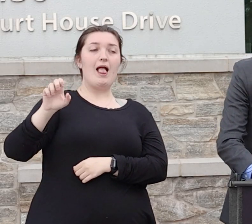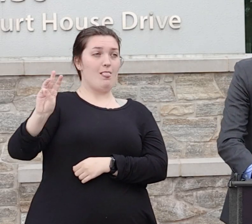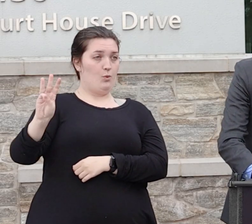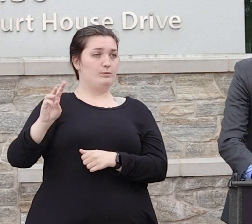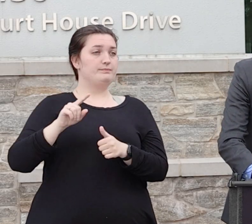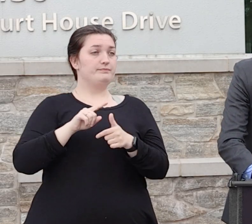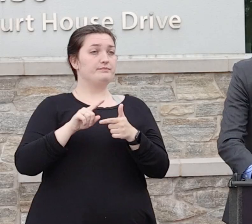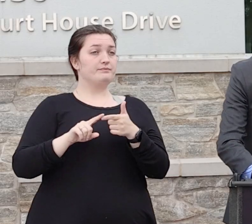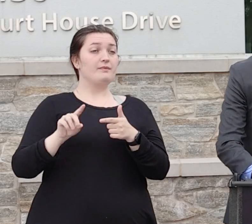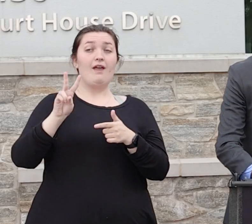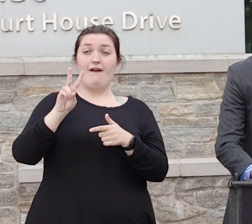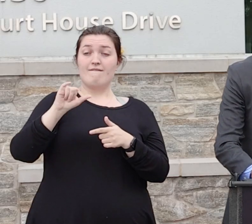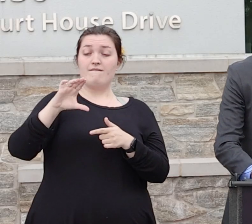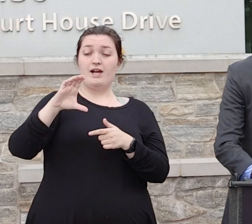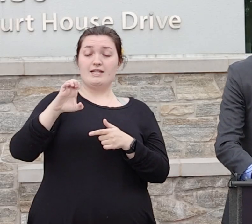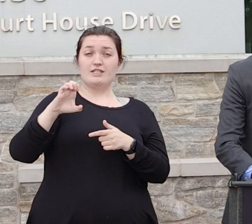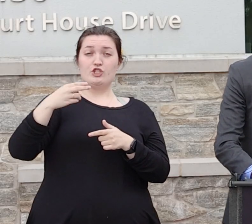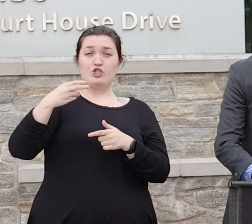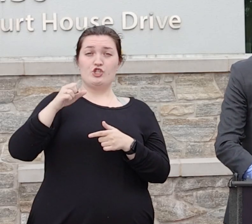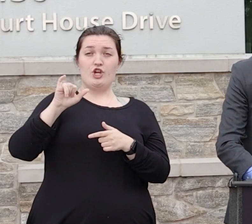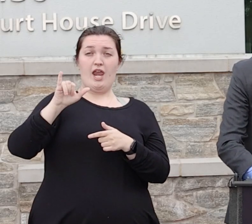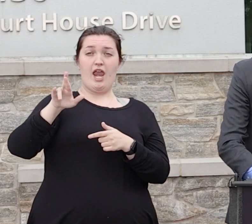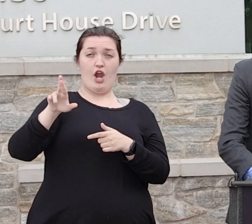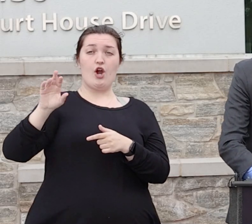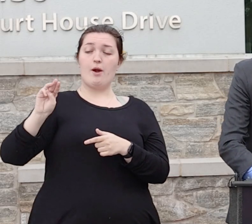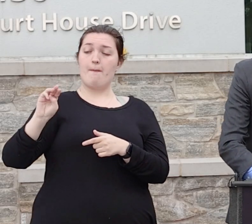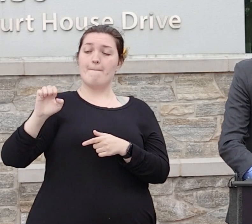Board of Education Vice Chair Meg Ricks.